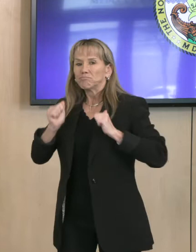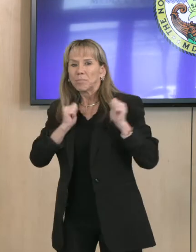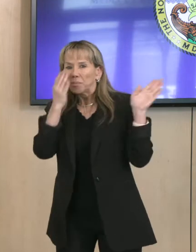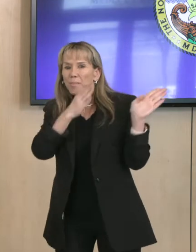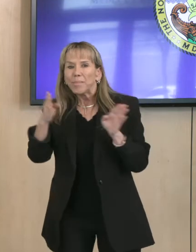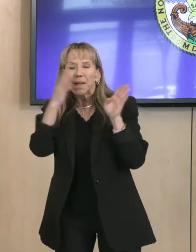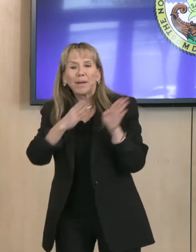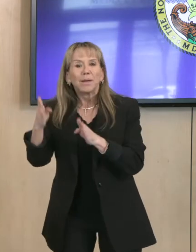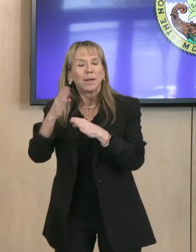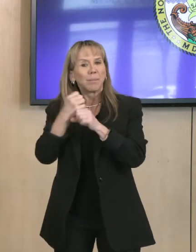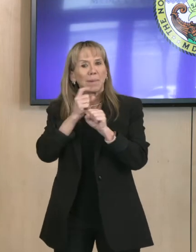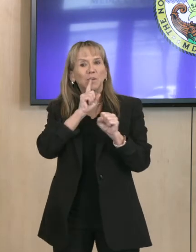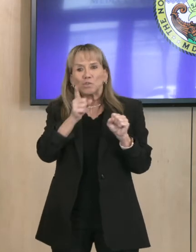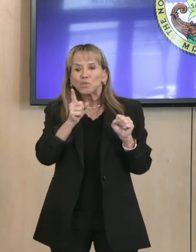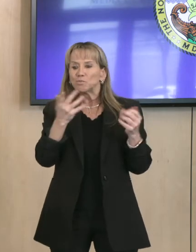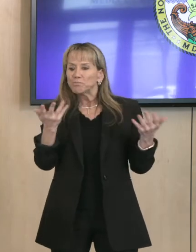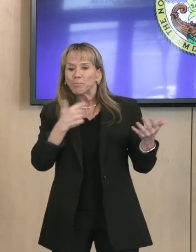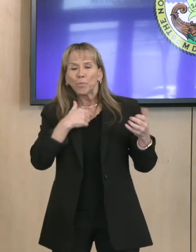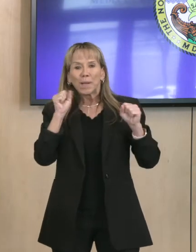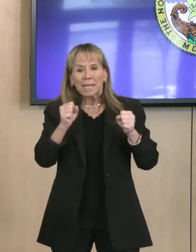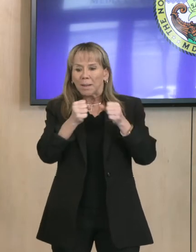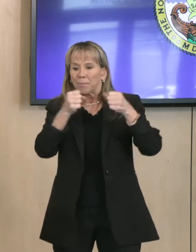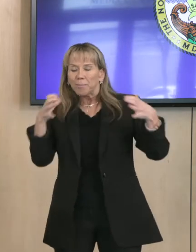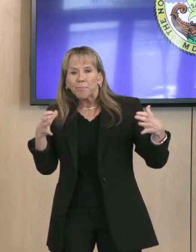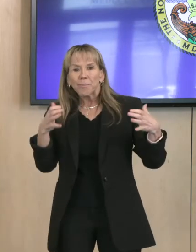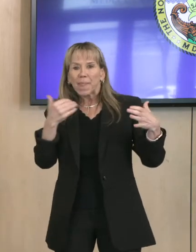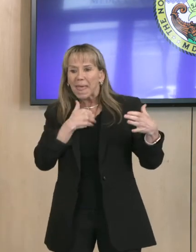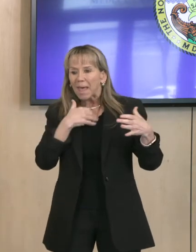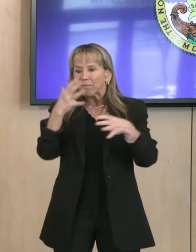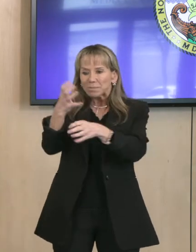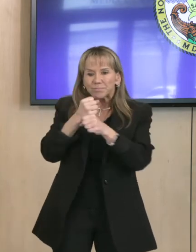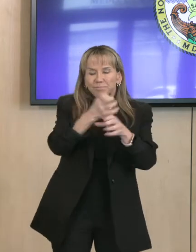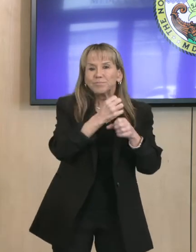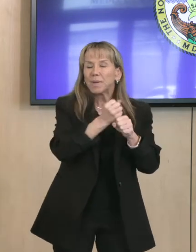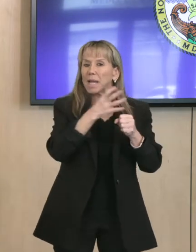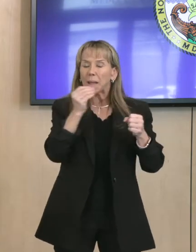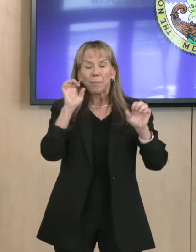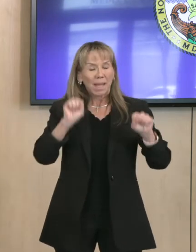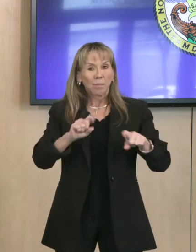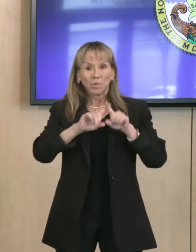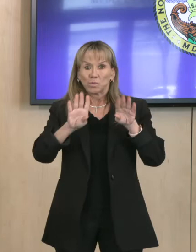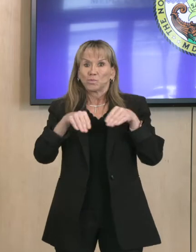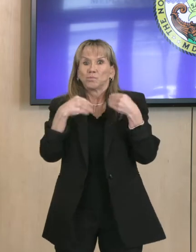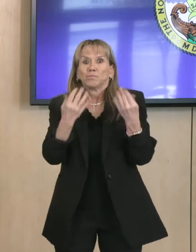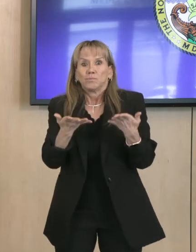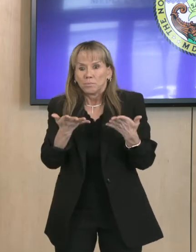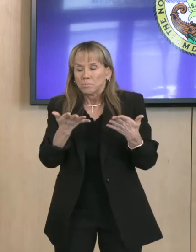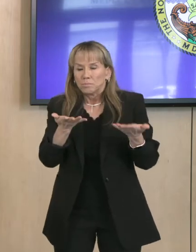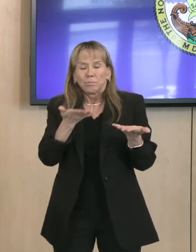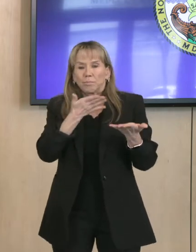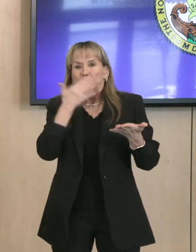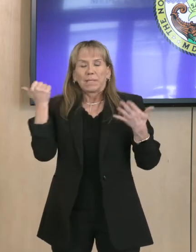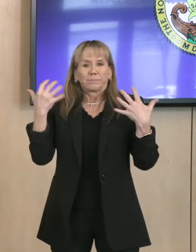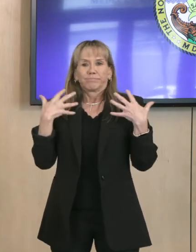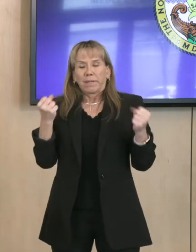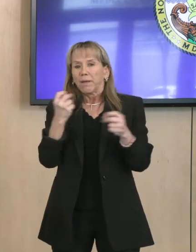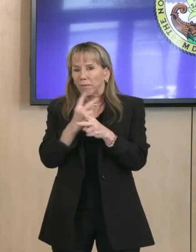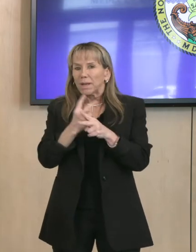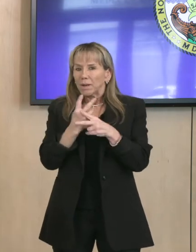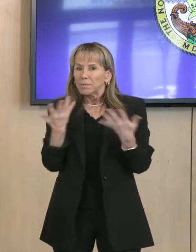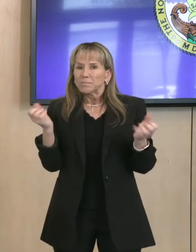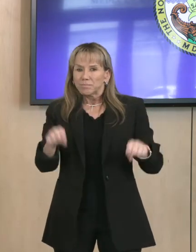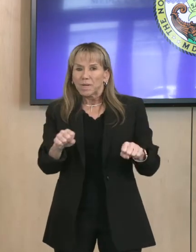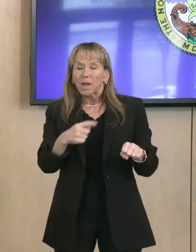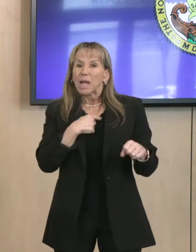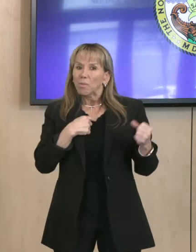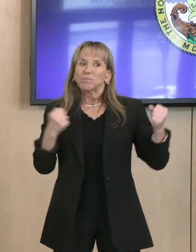to make sure that we can acquire and expand and enhance and provide as much healthcare capacity as possible. And we are fighting very